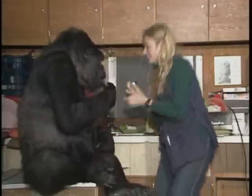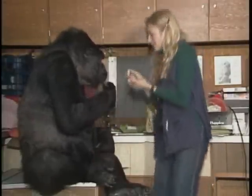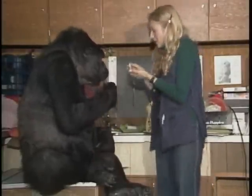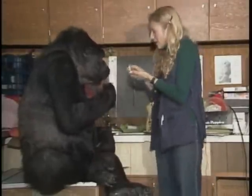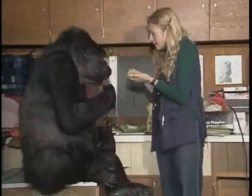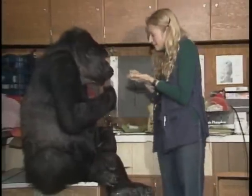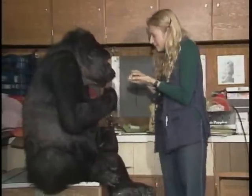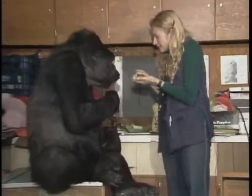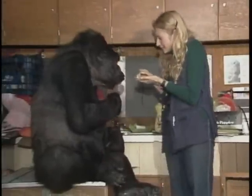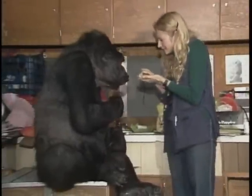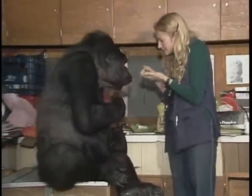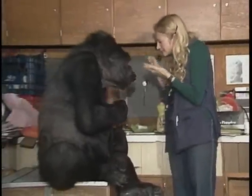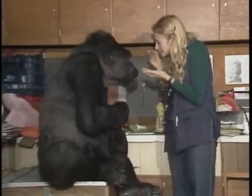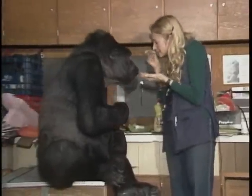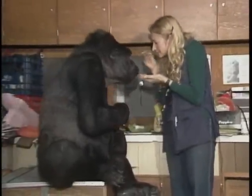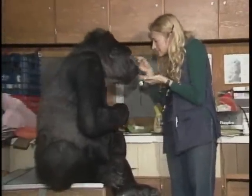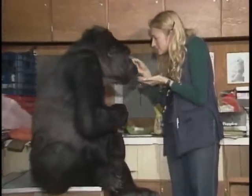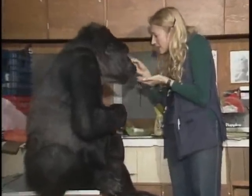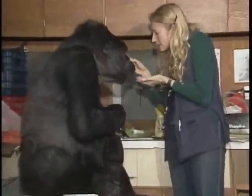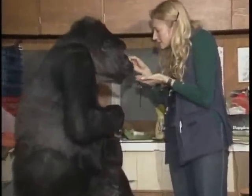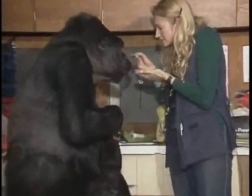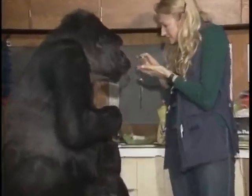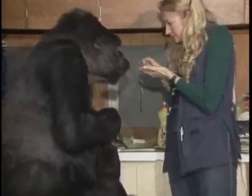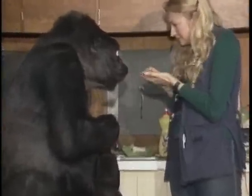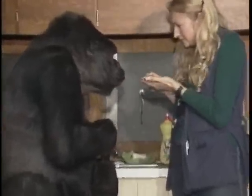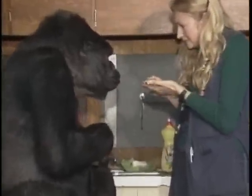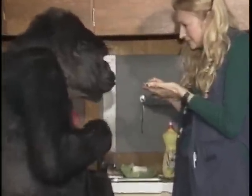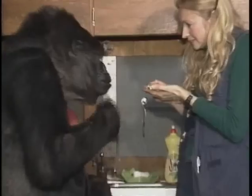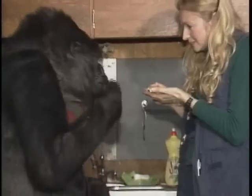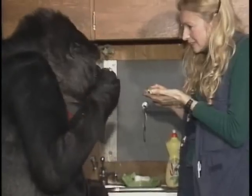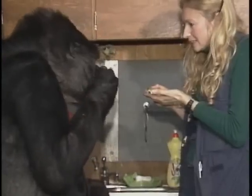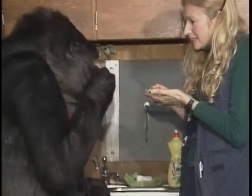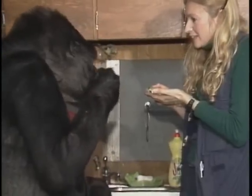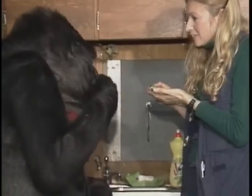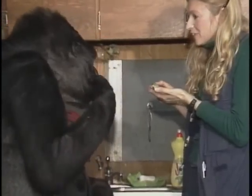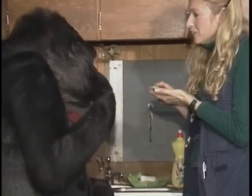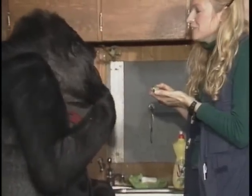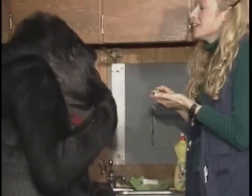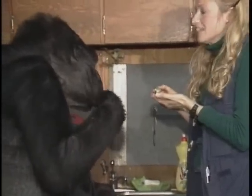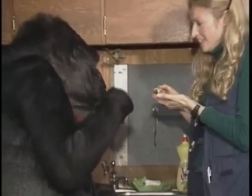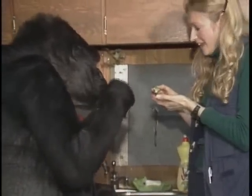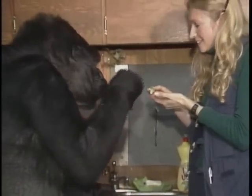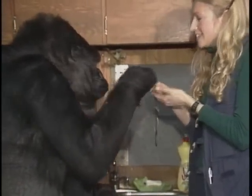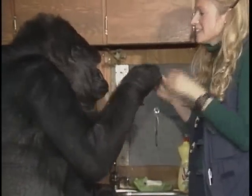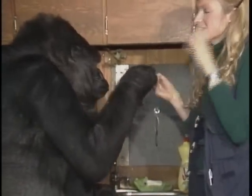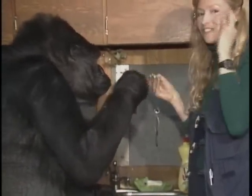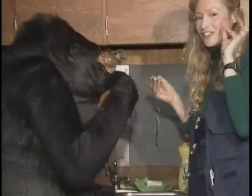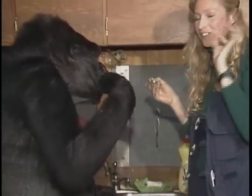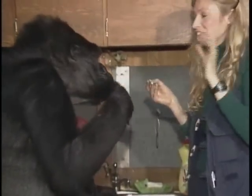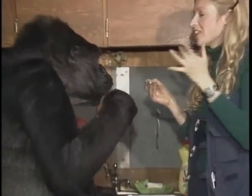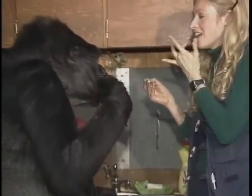what's the sign for good? And COCO was demonstrating it immediately. So she clearly translates.